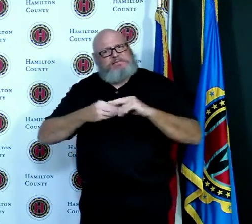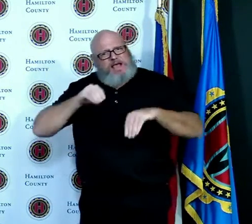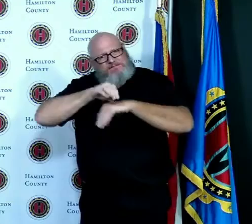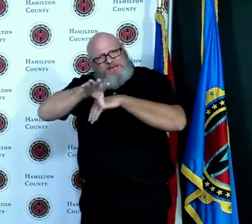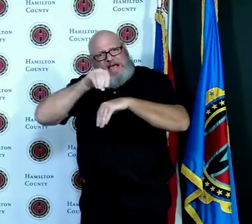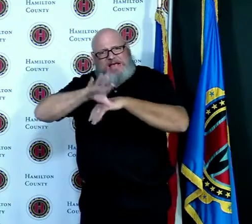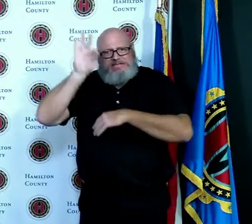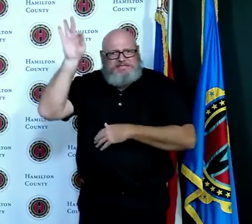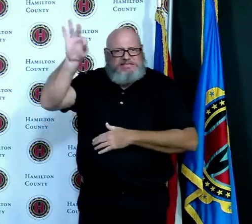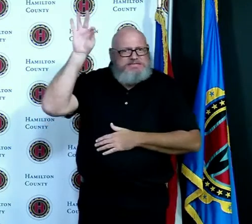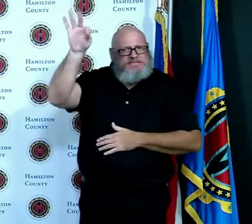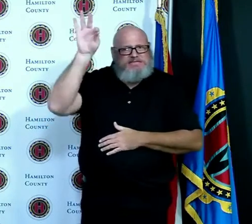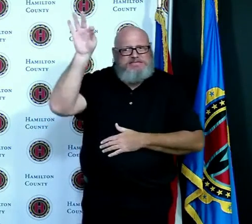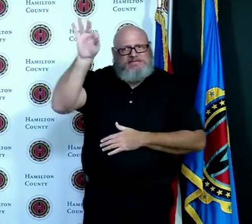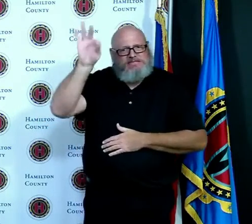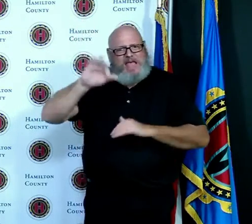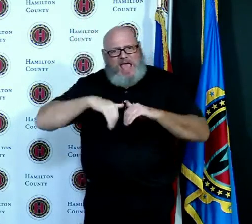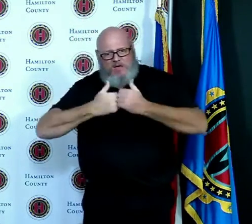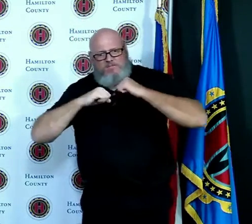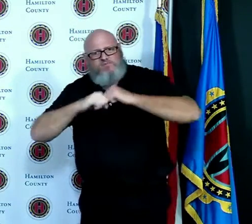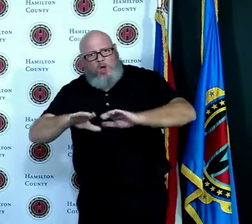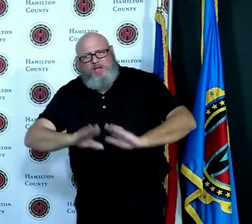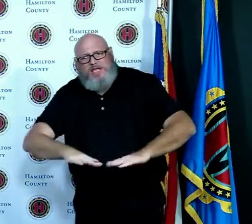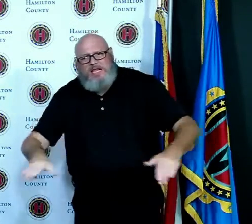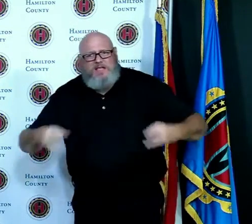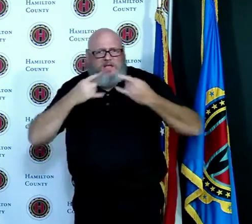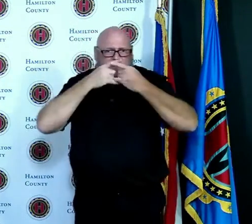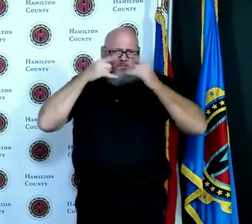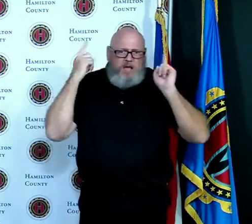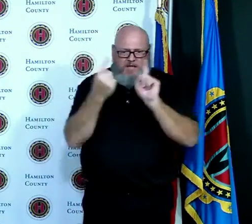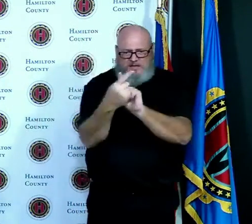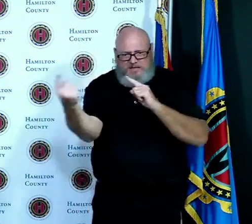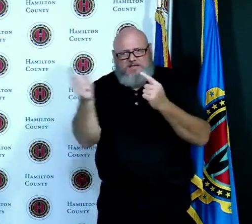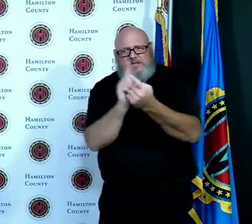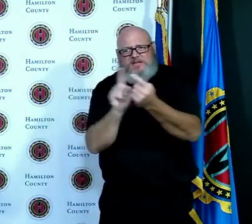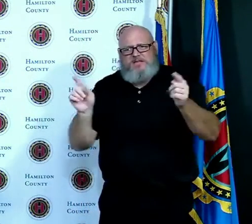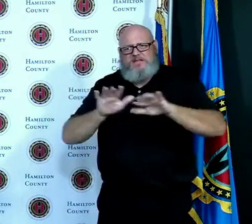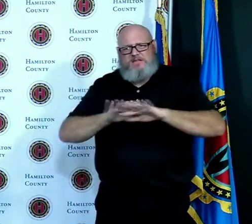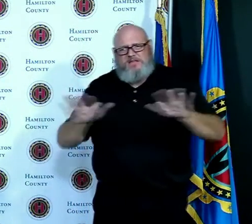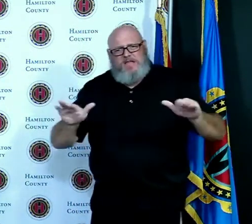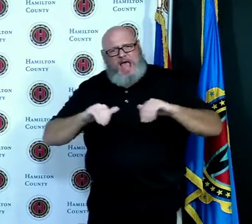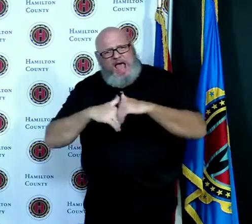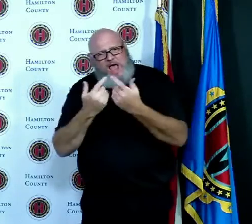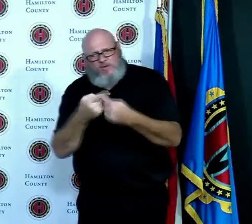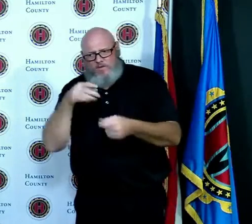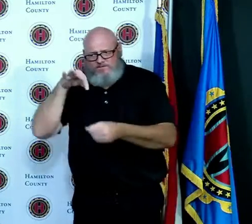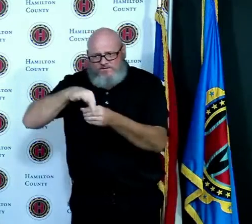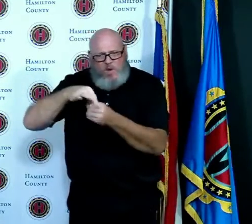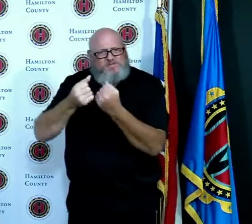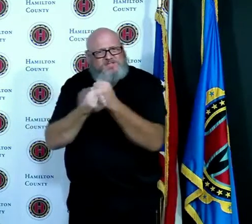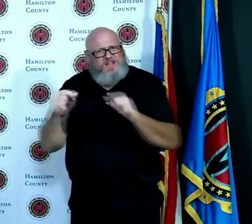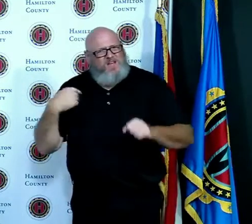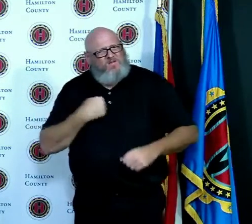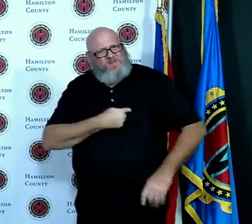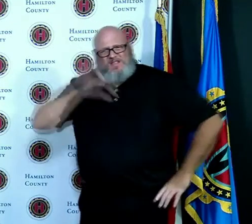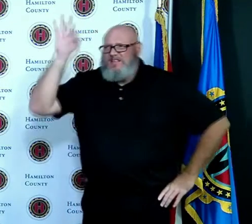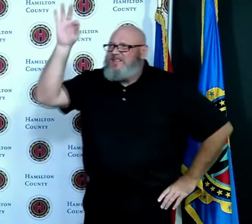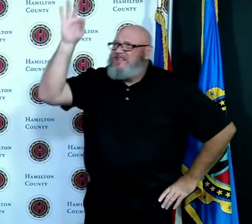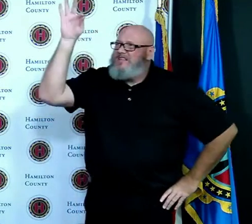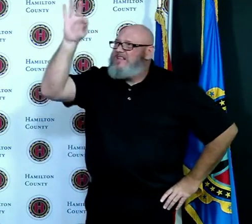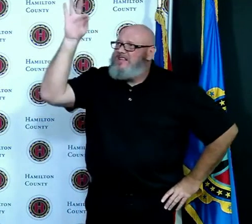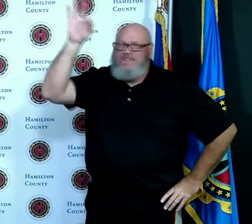kids. Then we talked about the election and how to safely vote, and we had the Board of Election folks in here. Now we're shifting